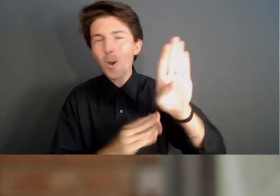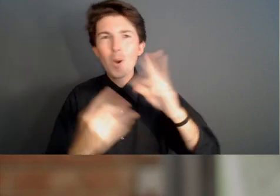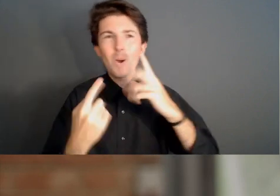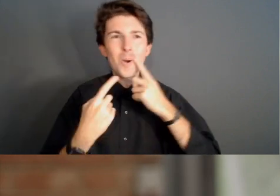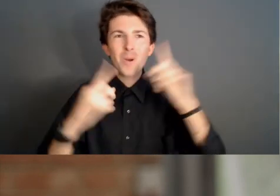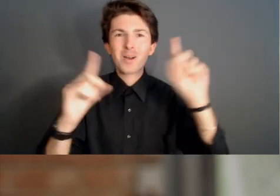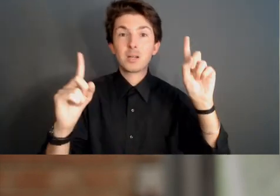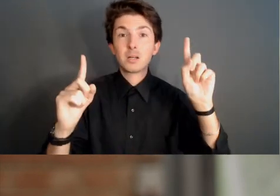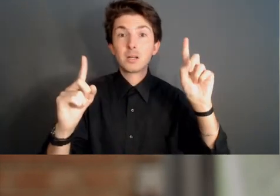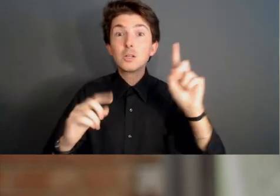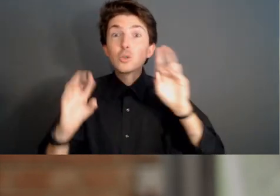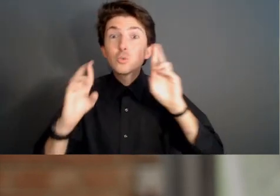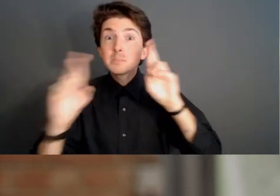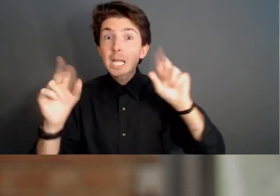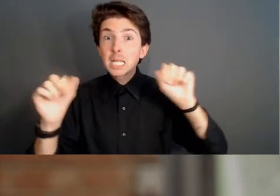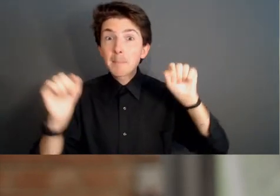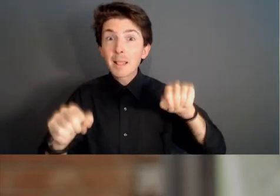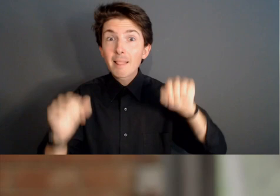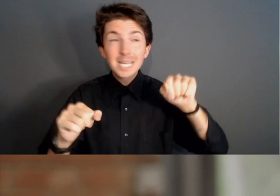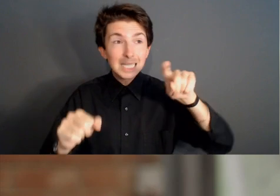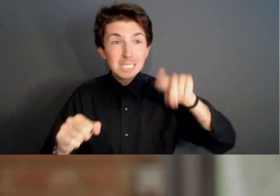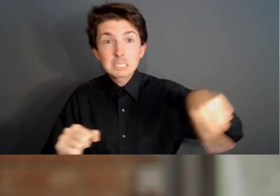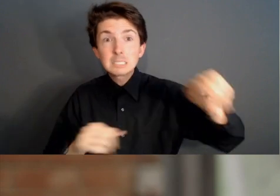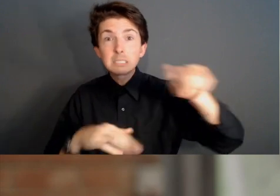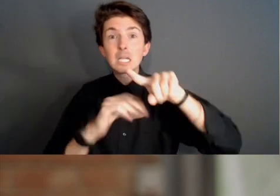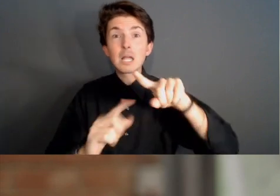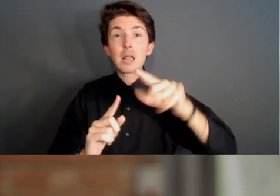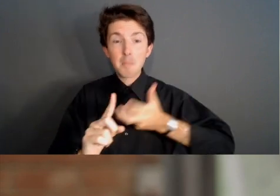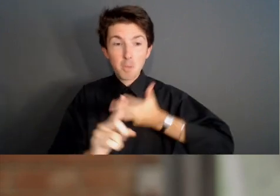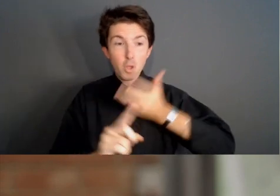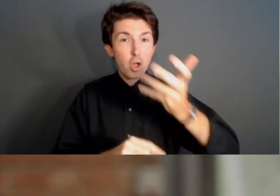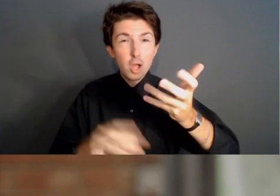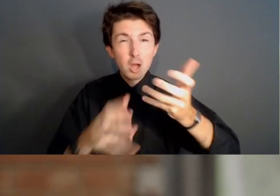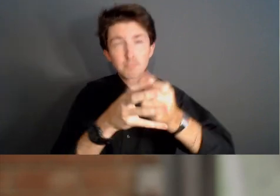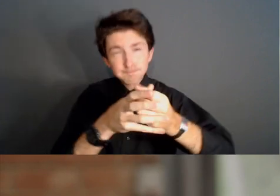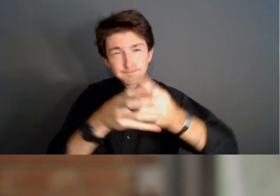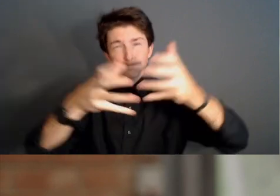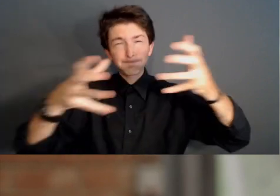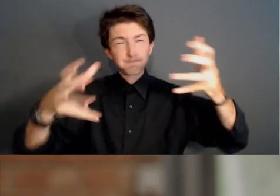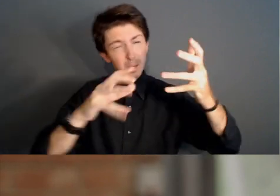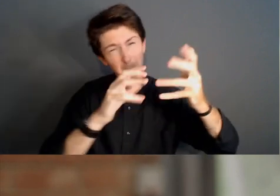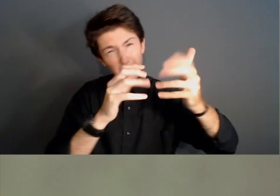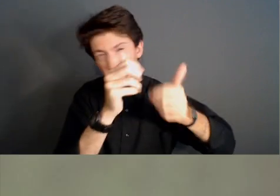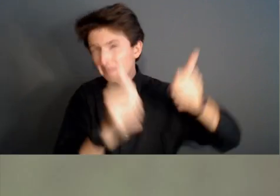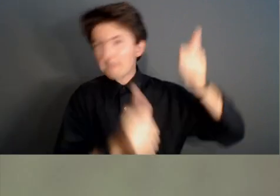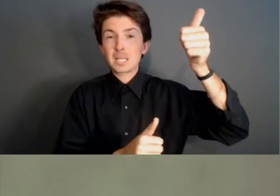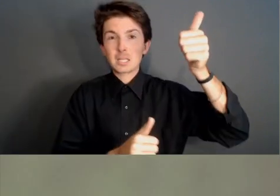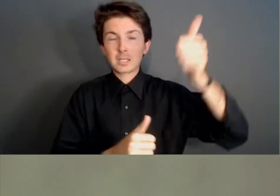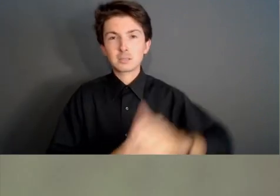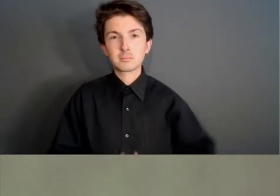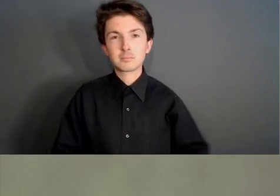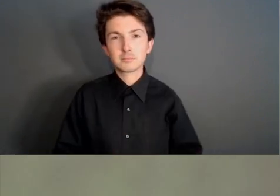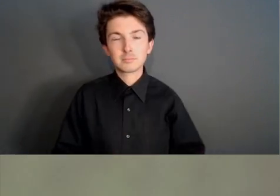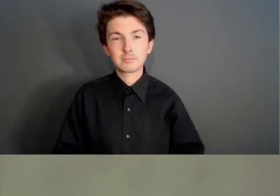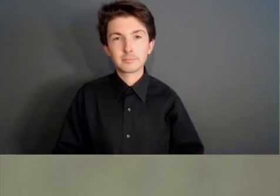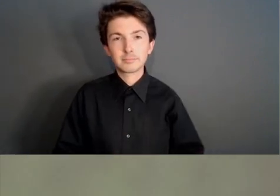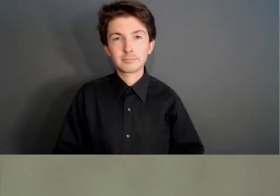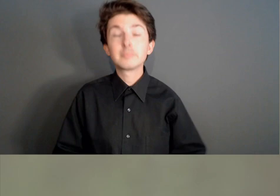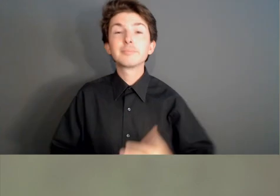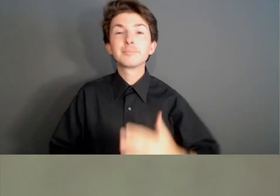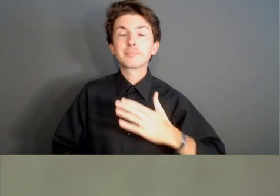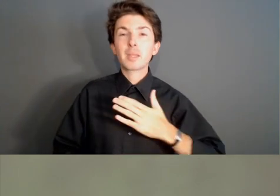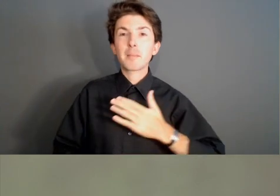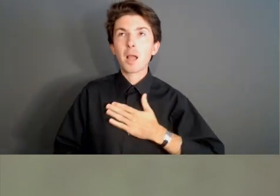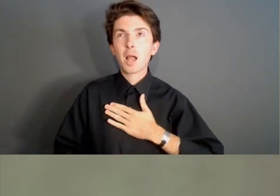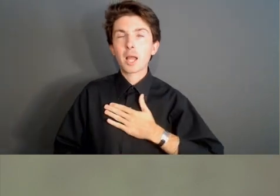and how RespectAbility took that and made it into something bigger than me. I'm looking forward to most in my